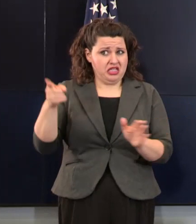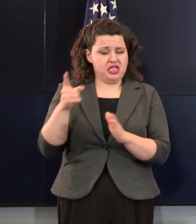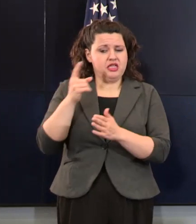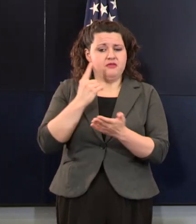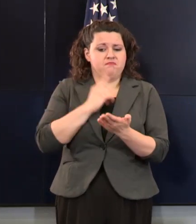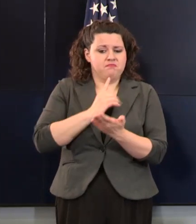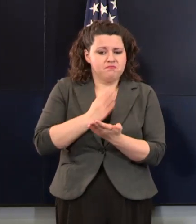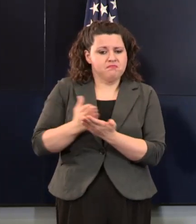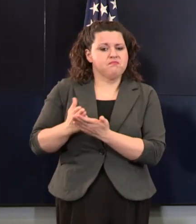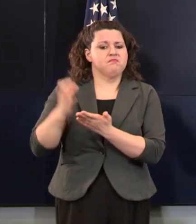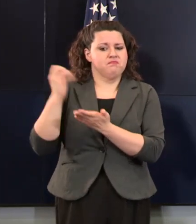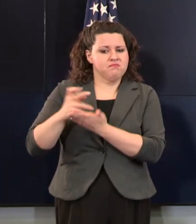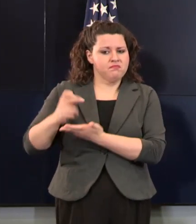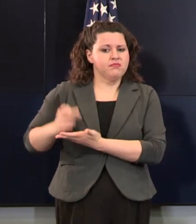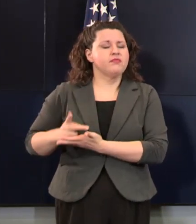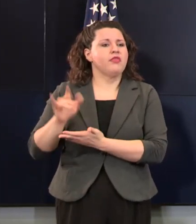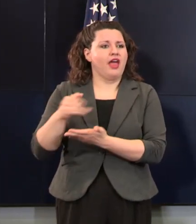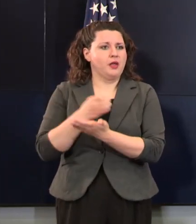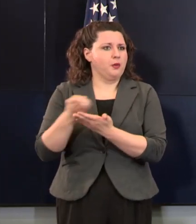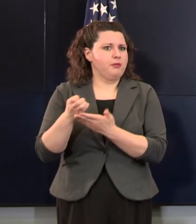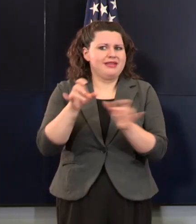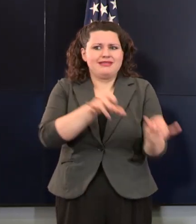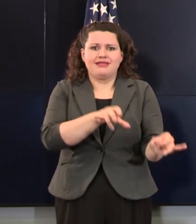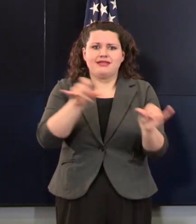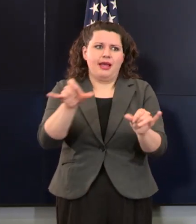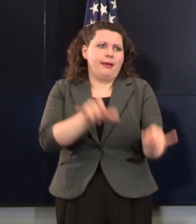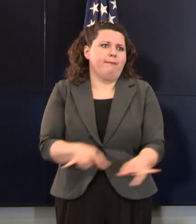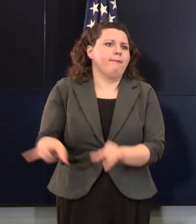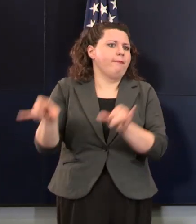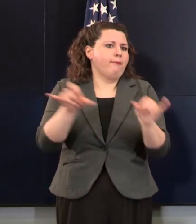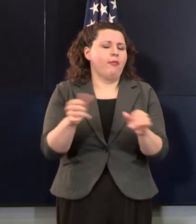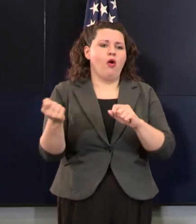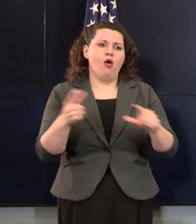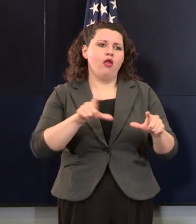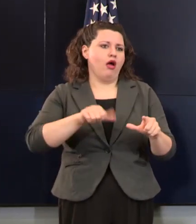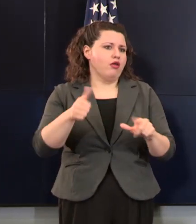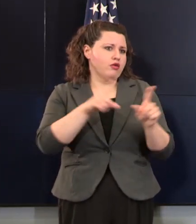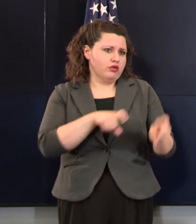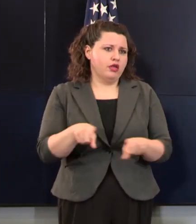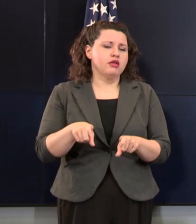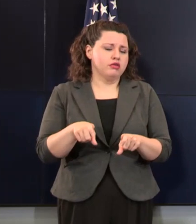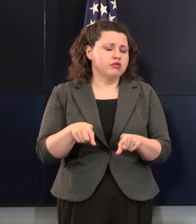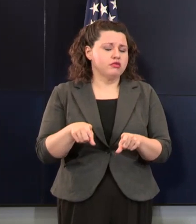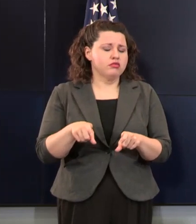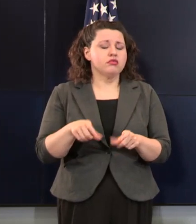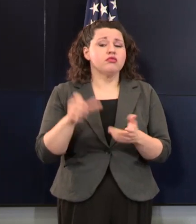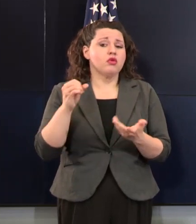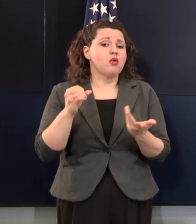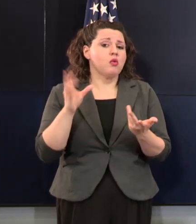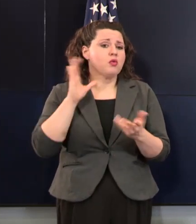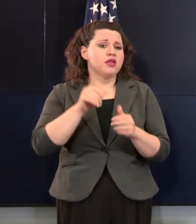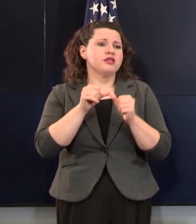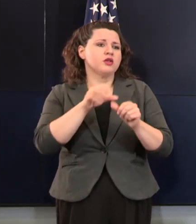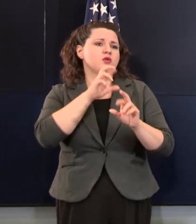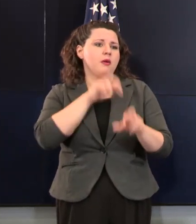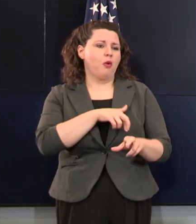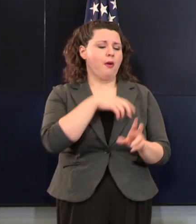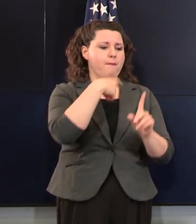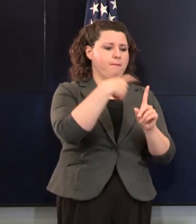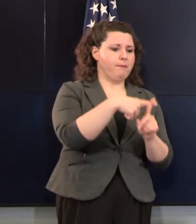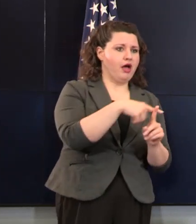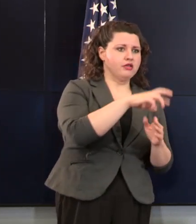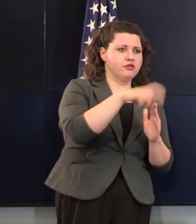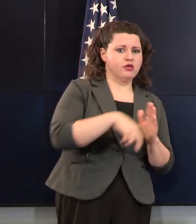the exact same kind of validation that all of the other tests that are happening have done. And so we'll just continue to report positive test